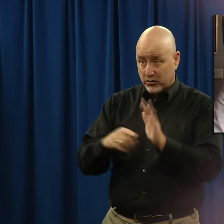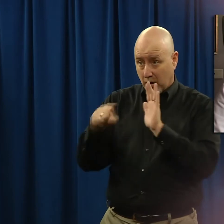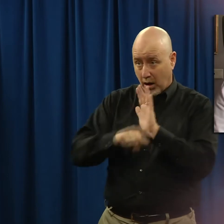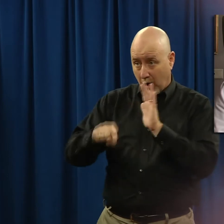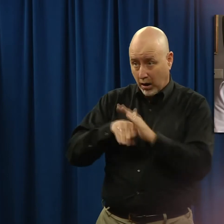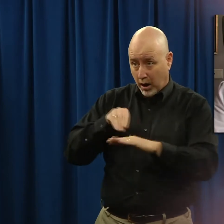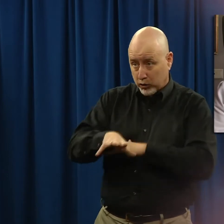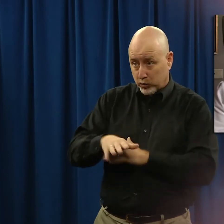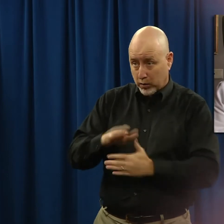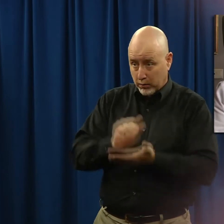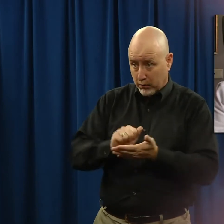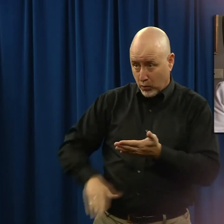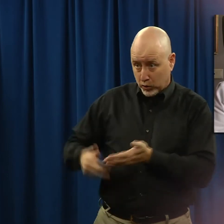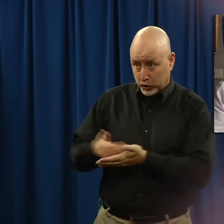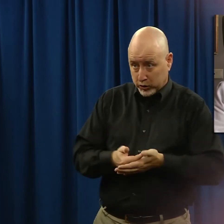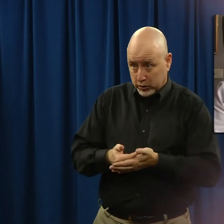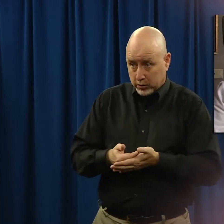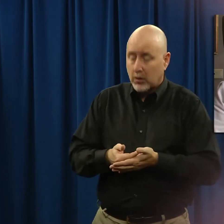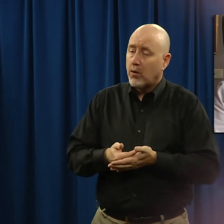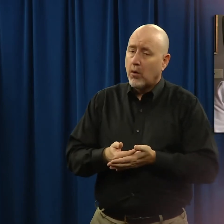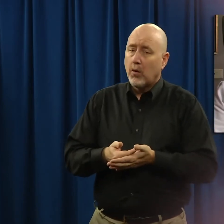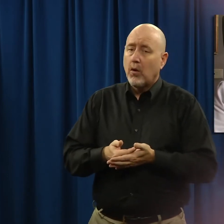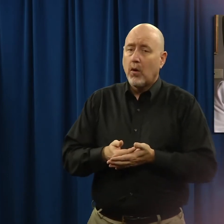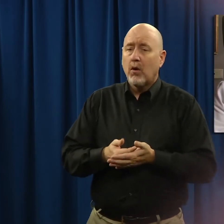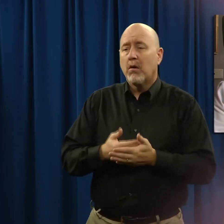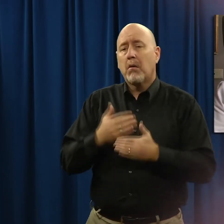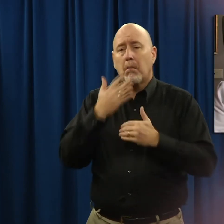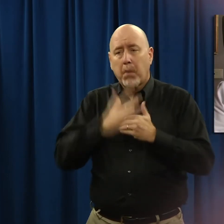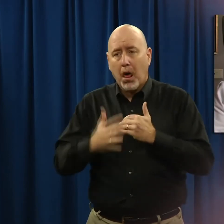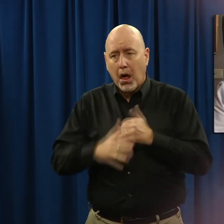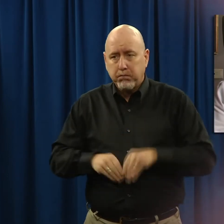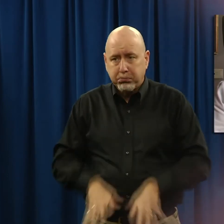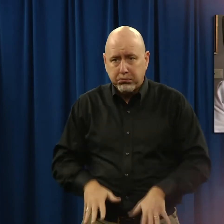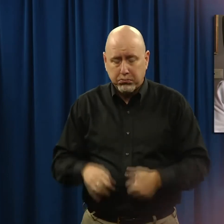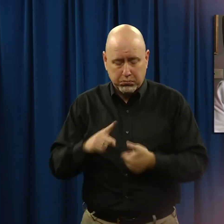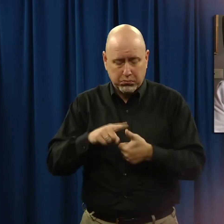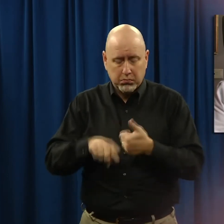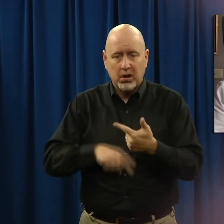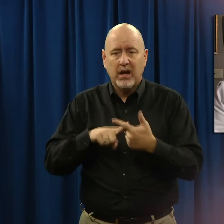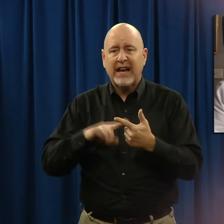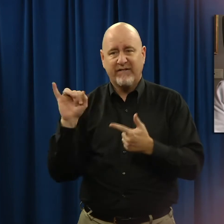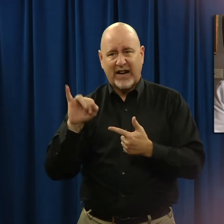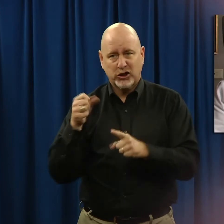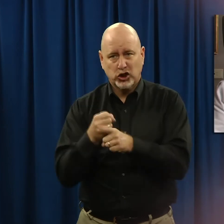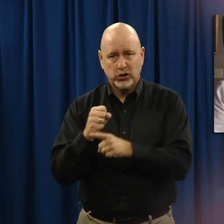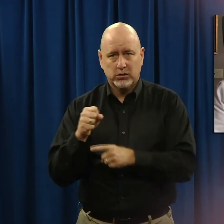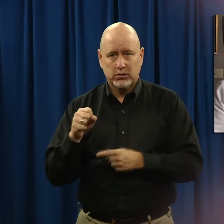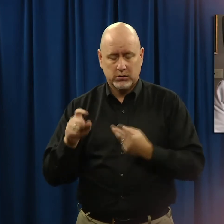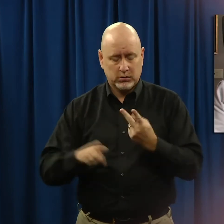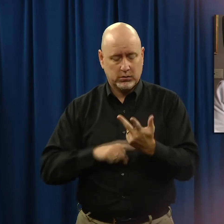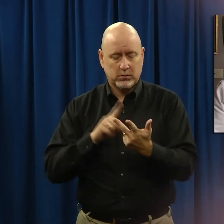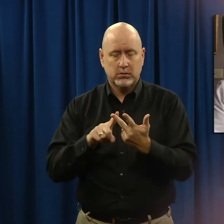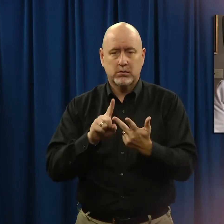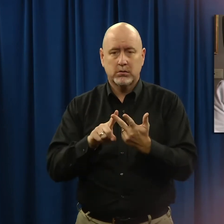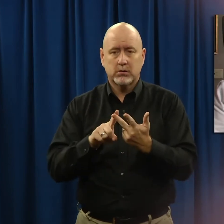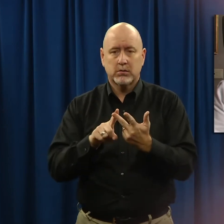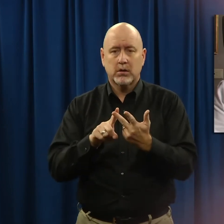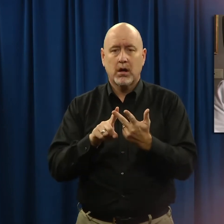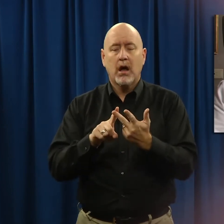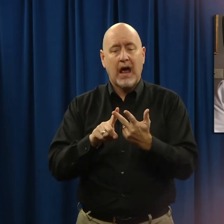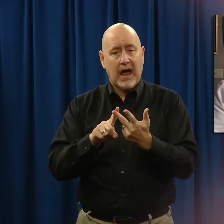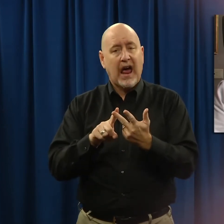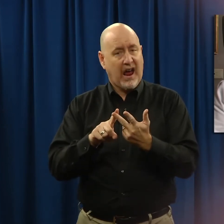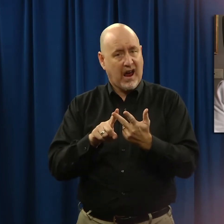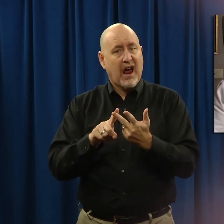consequences of having an abortion are blood loss, infection, and an